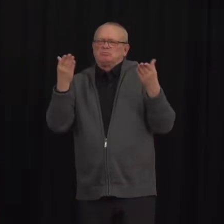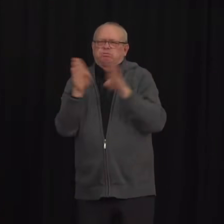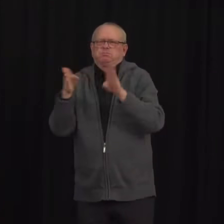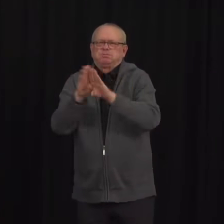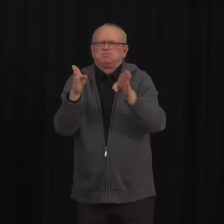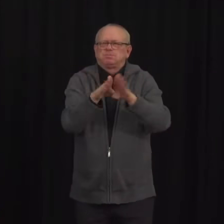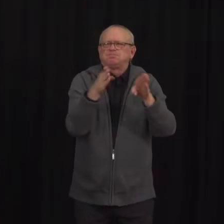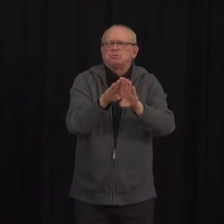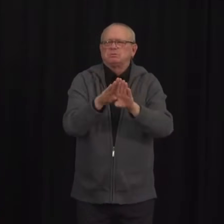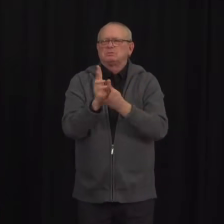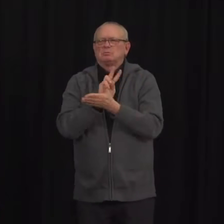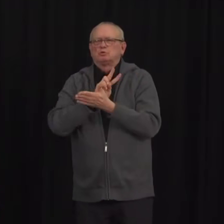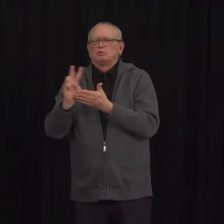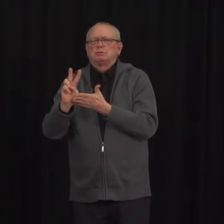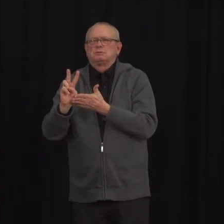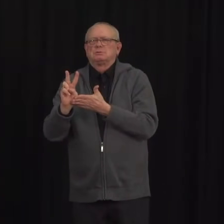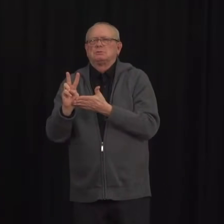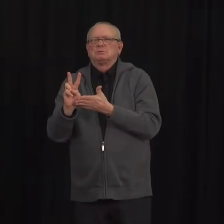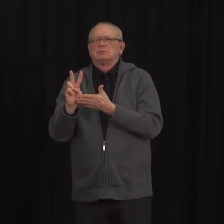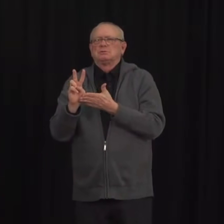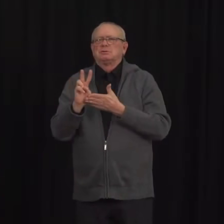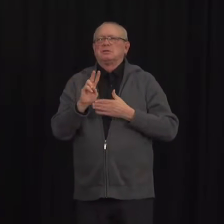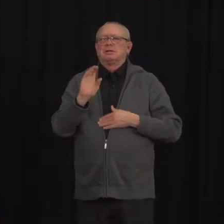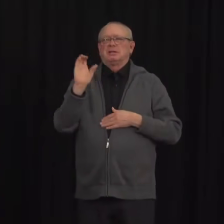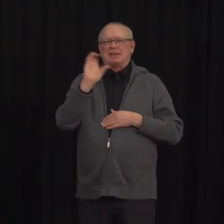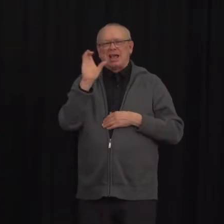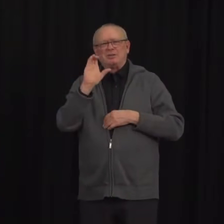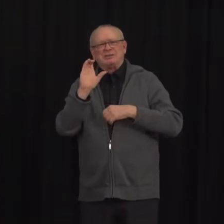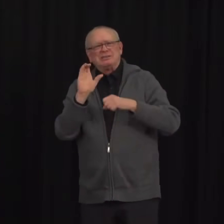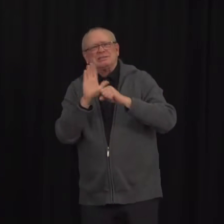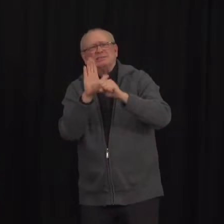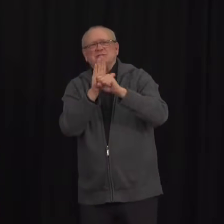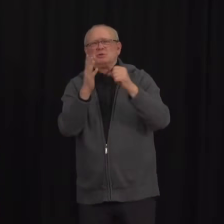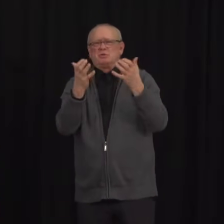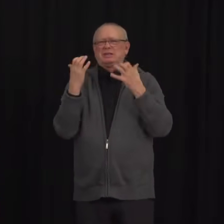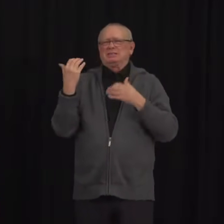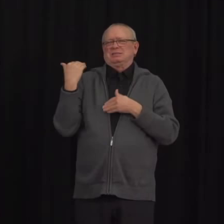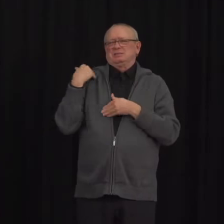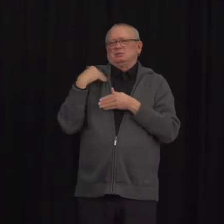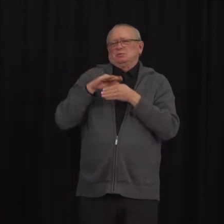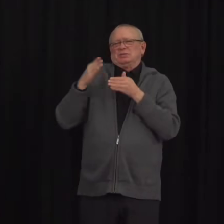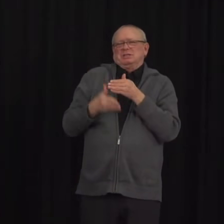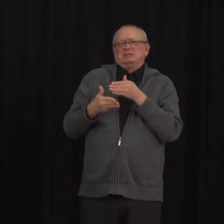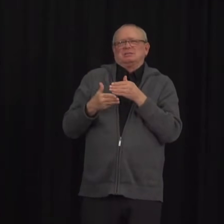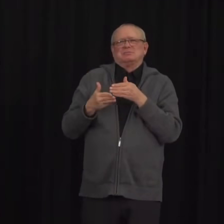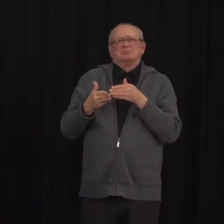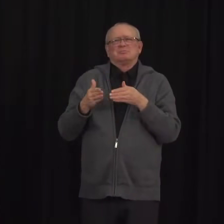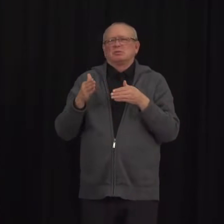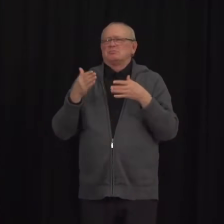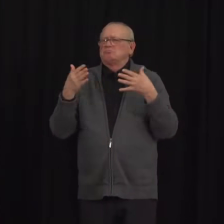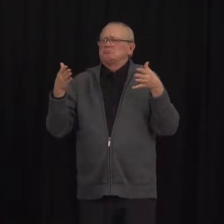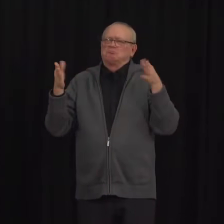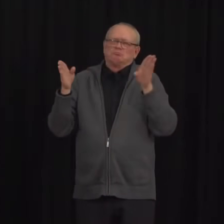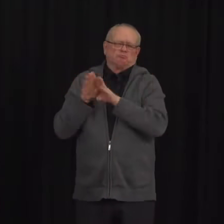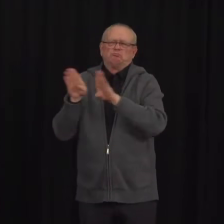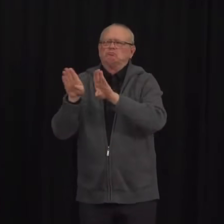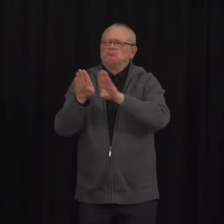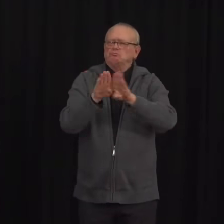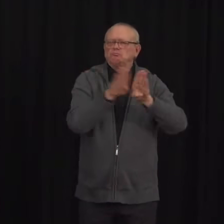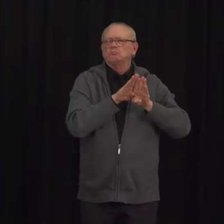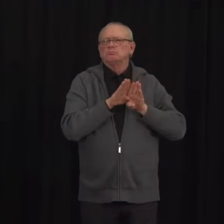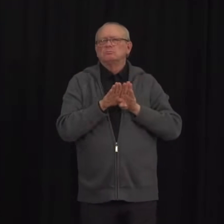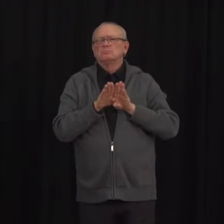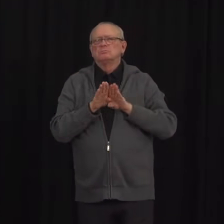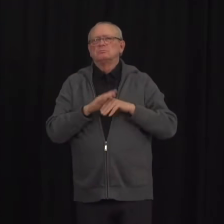emergency in Calgary was advocating that on the weekend. The mayor has talked about how unbelievably